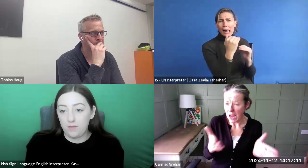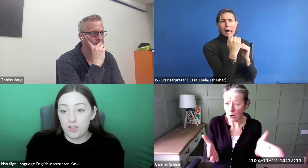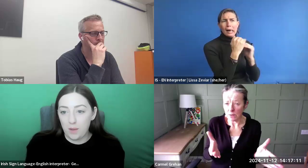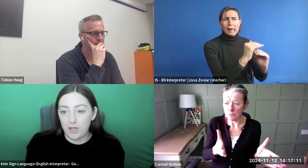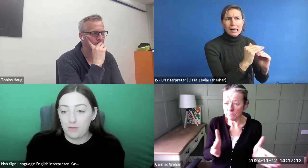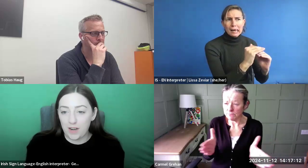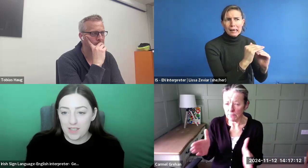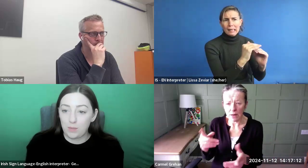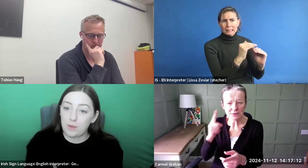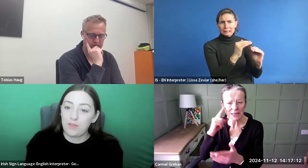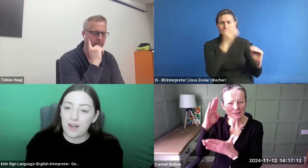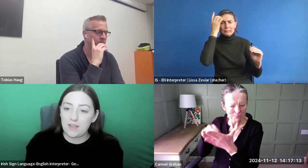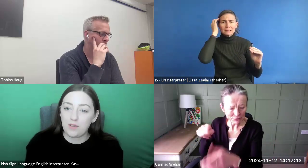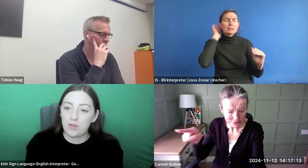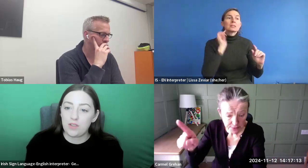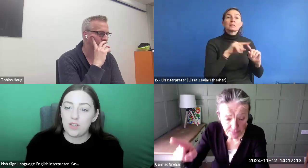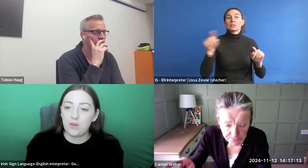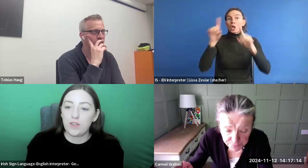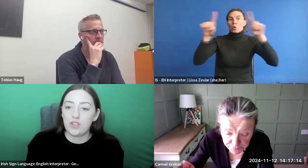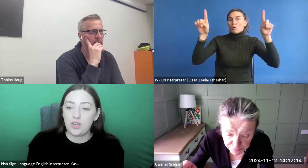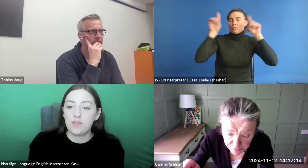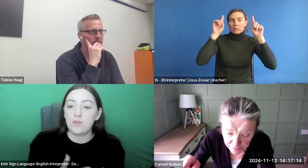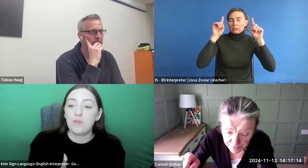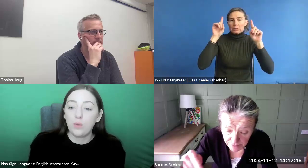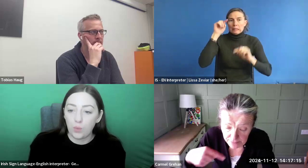I'm at full-time in university, but it can be very difficult